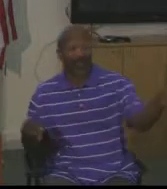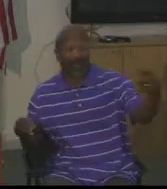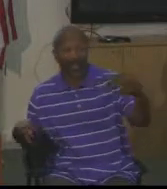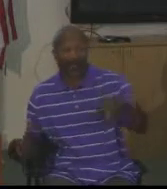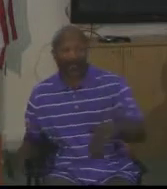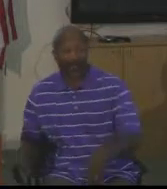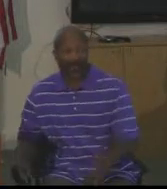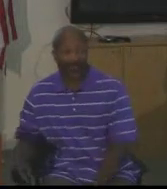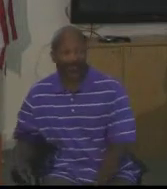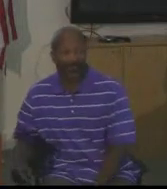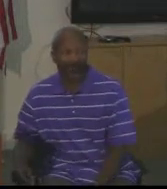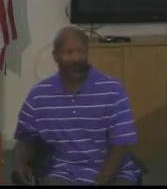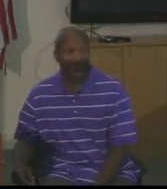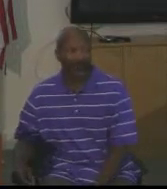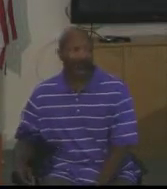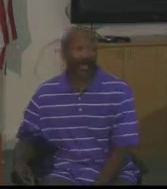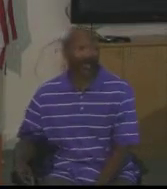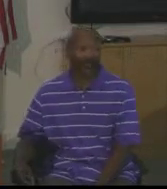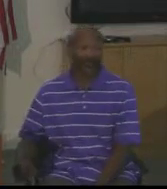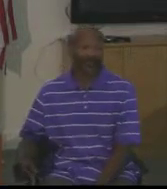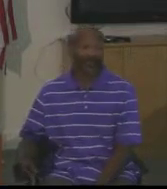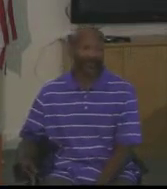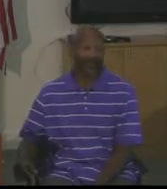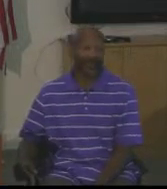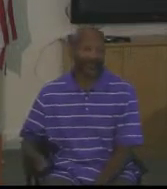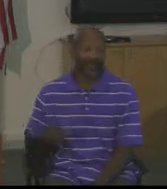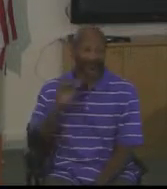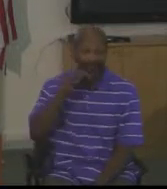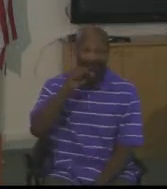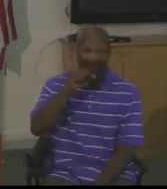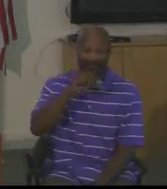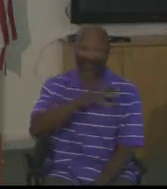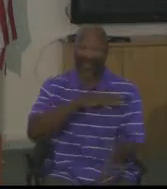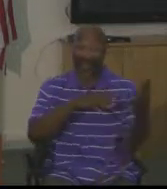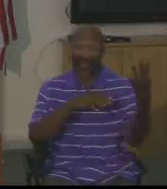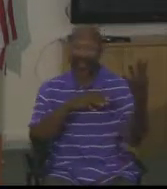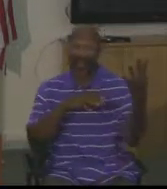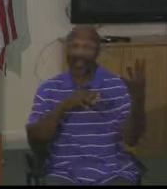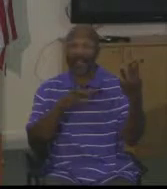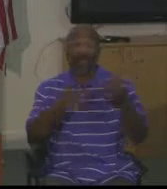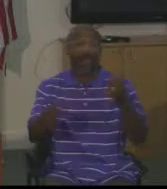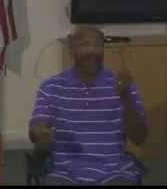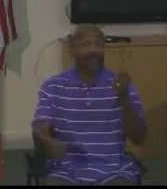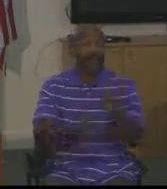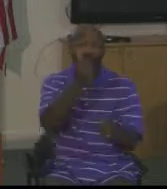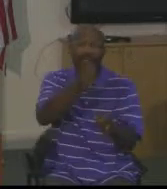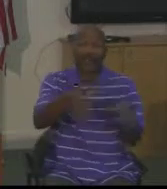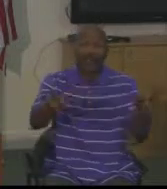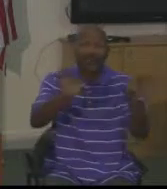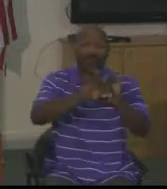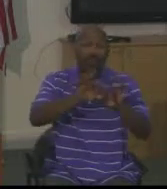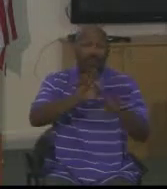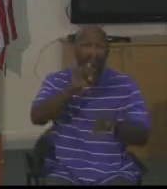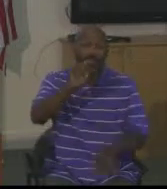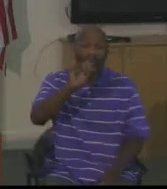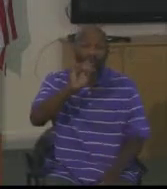I'm writing the answers for him. Oh, okay. Yeah. All right. What is the most important